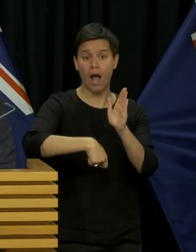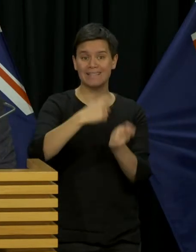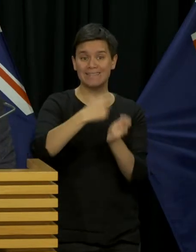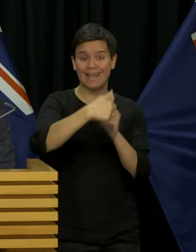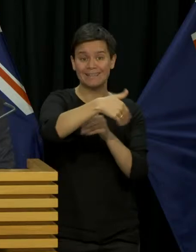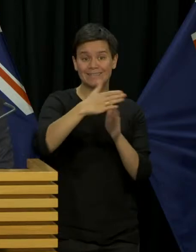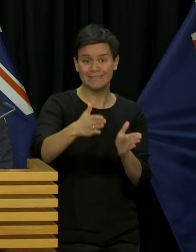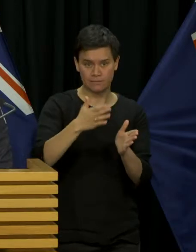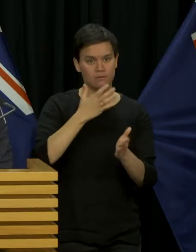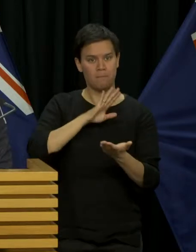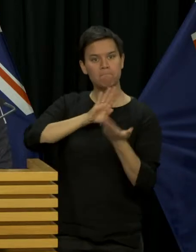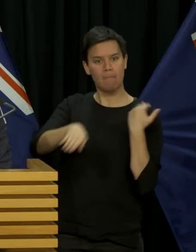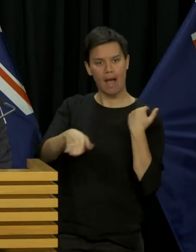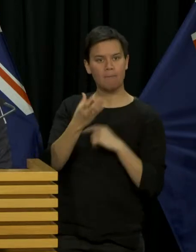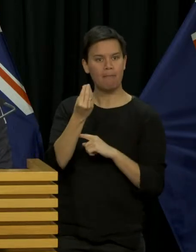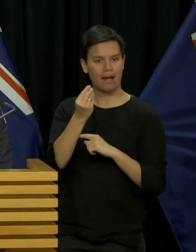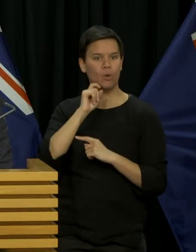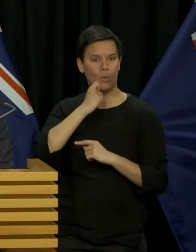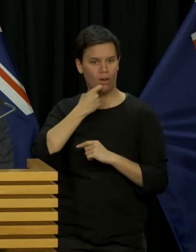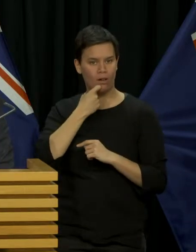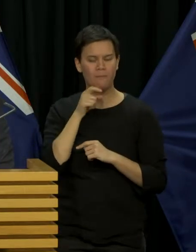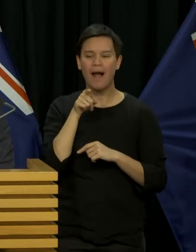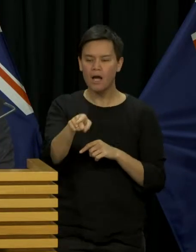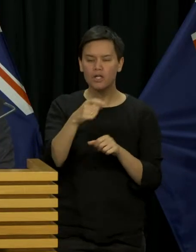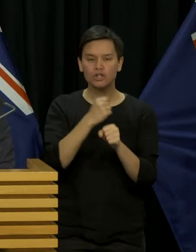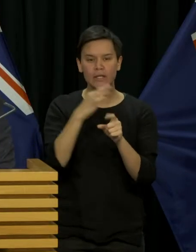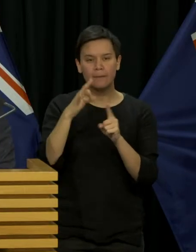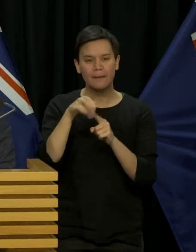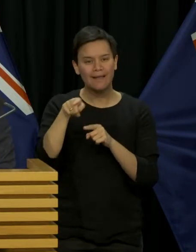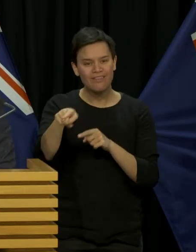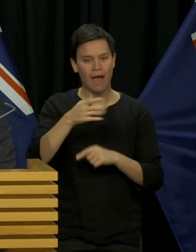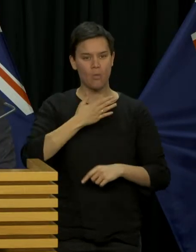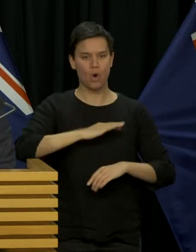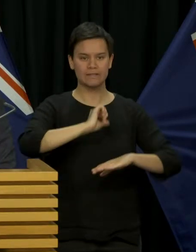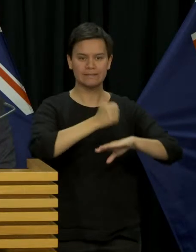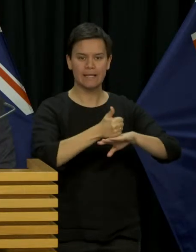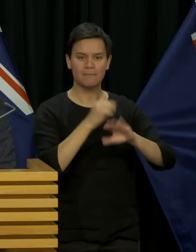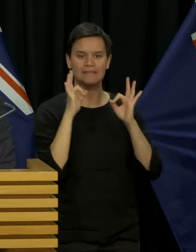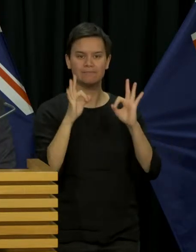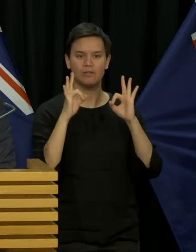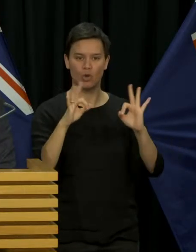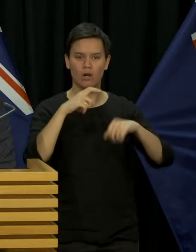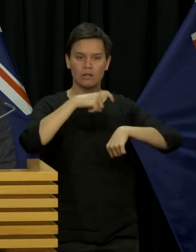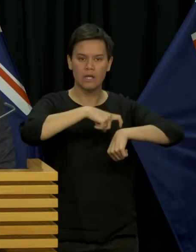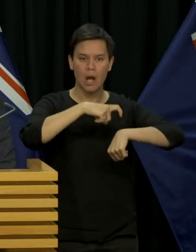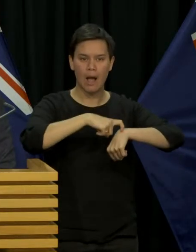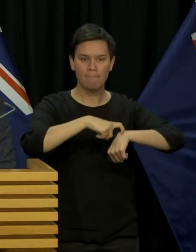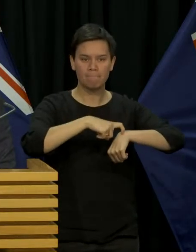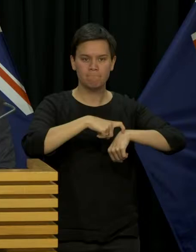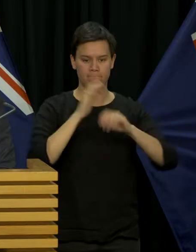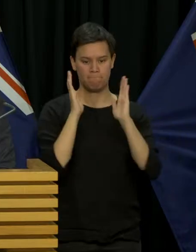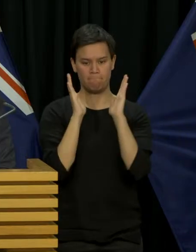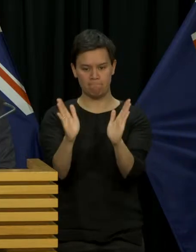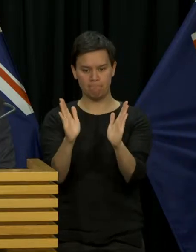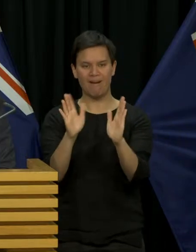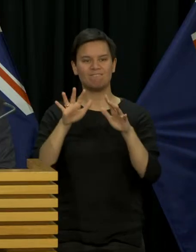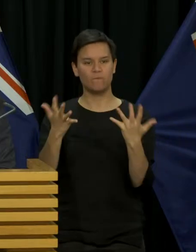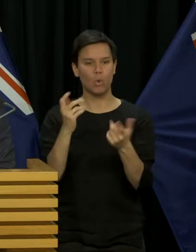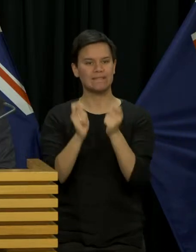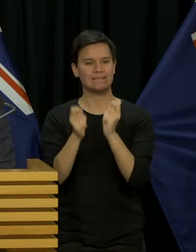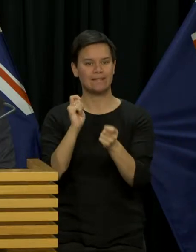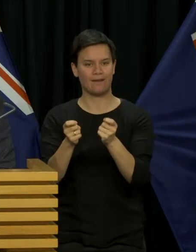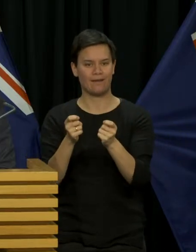commented on the value of having planned clinics either in dedicated facilities or in their own